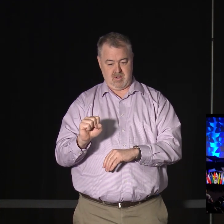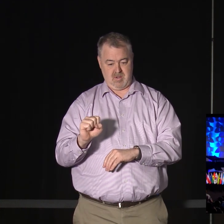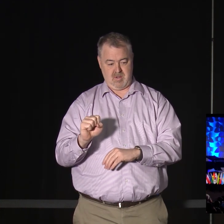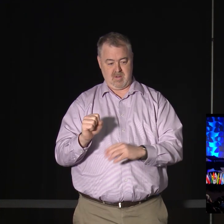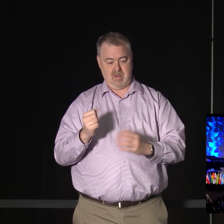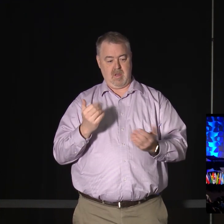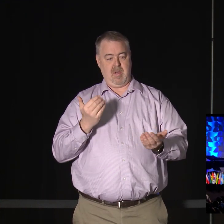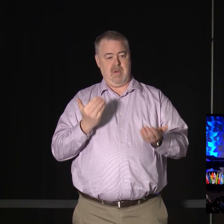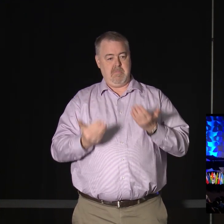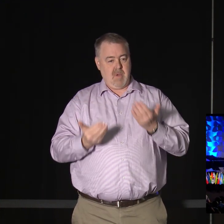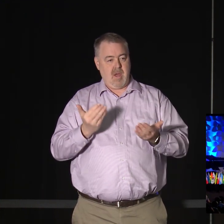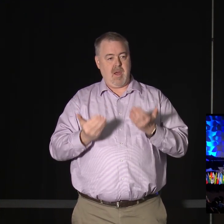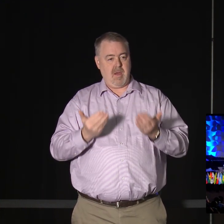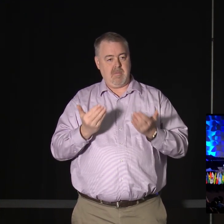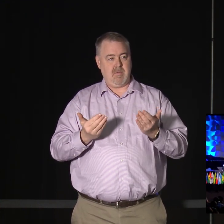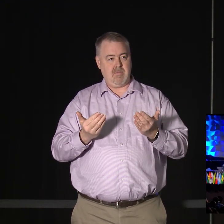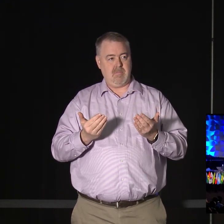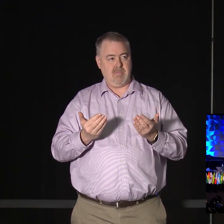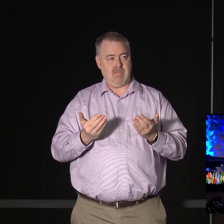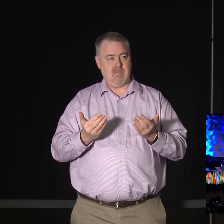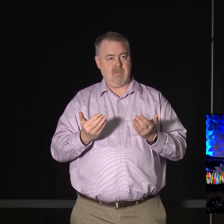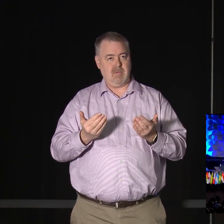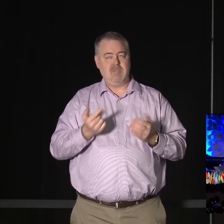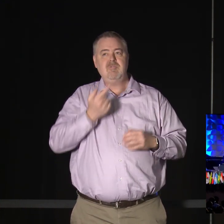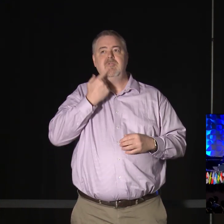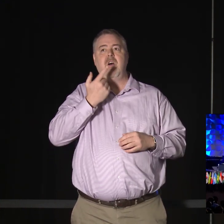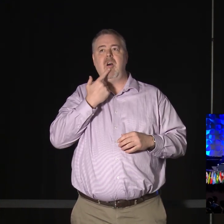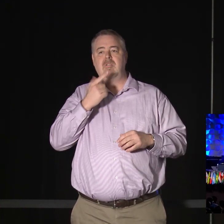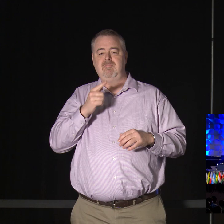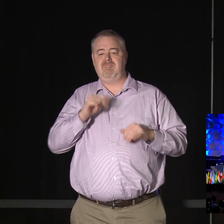probably voiced what everyone was thinking.